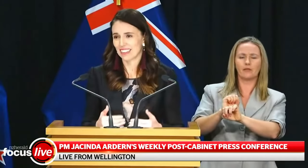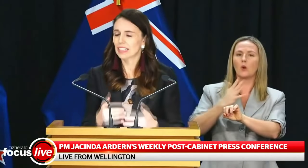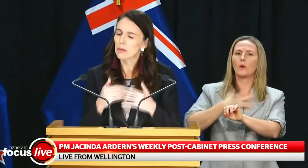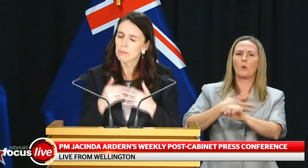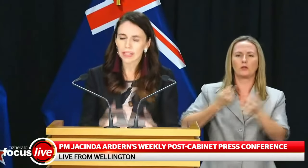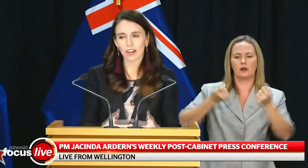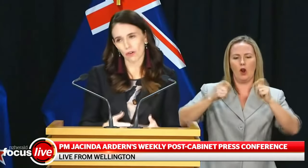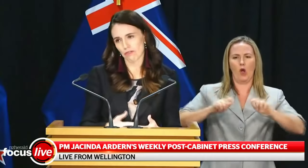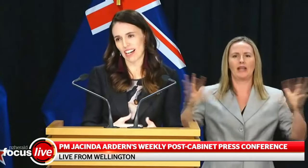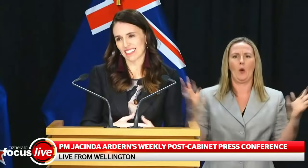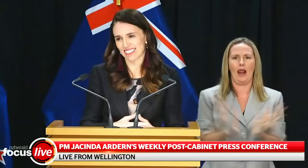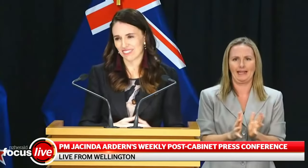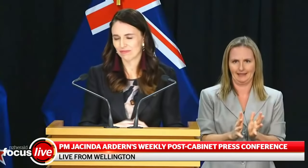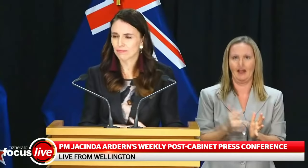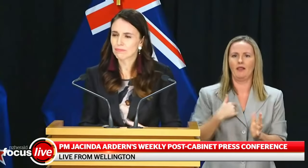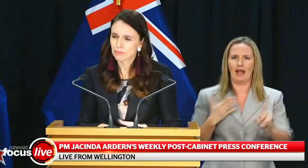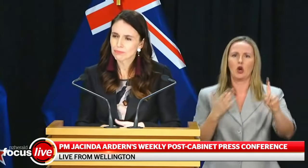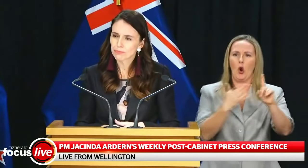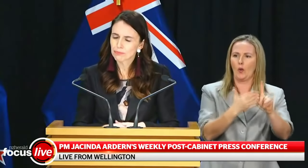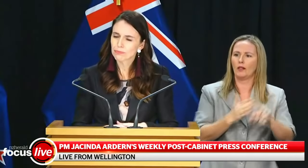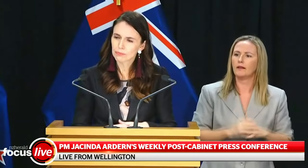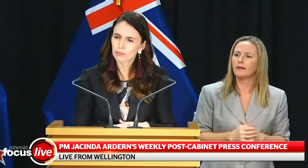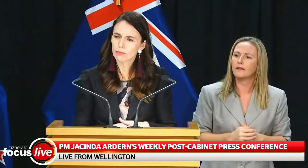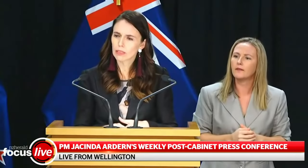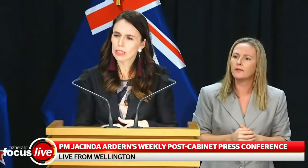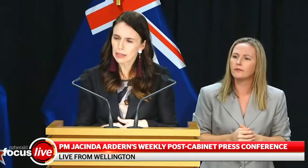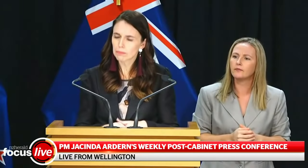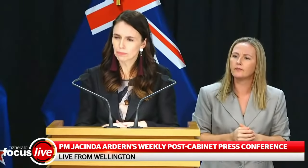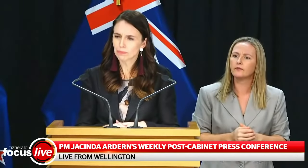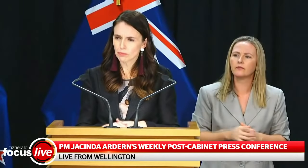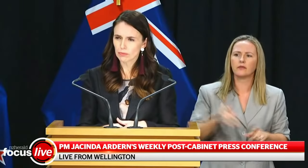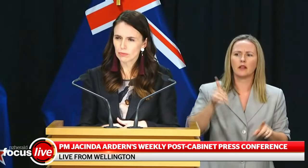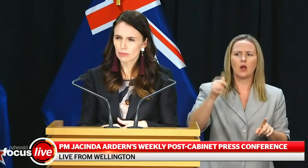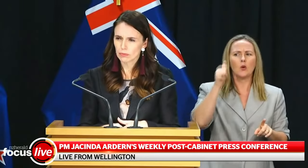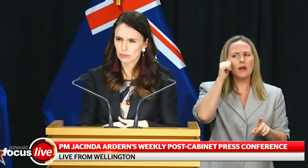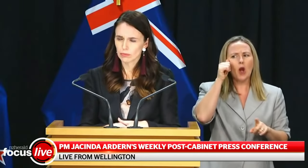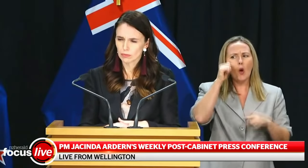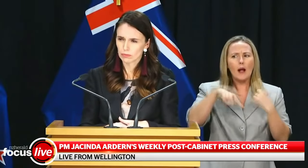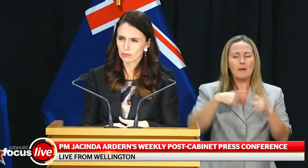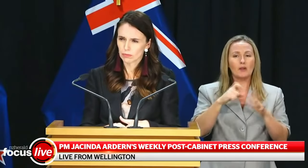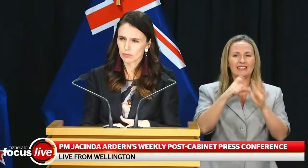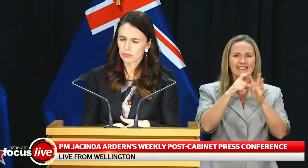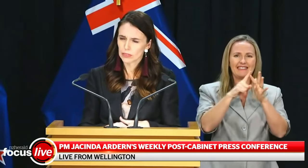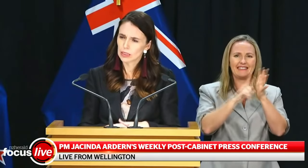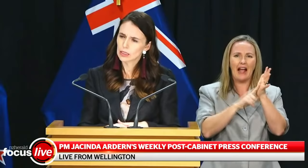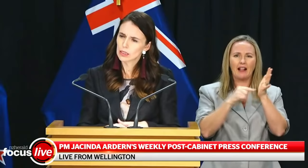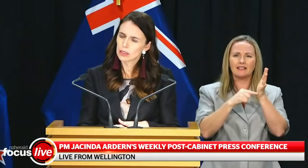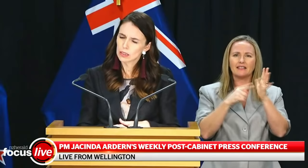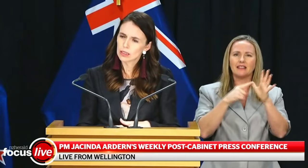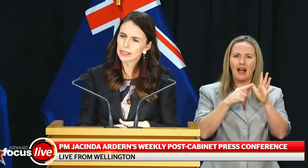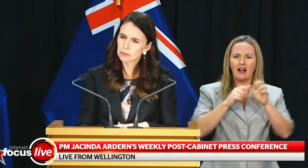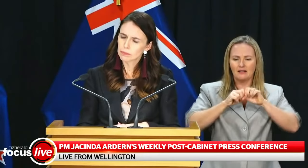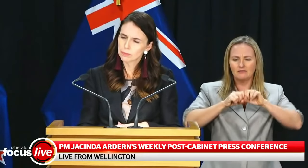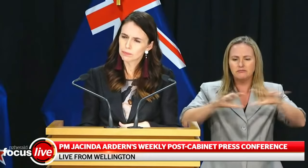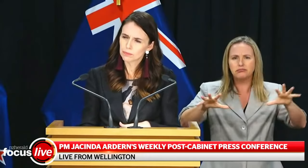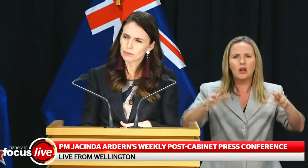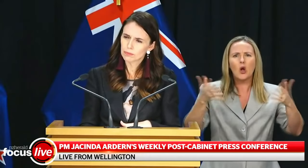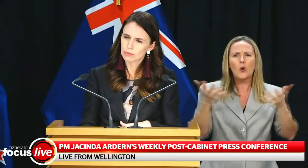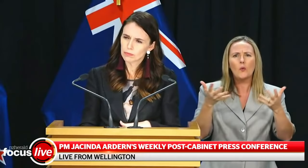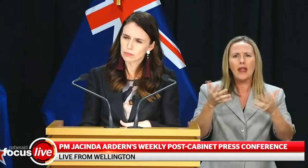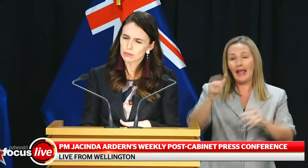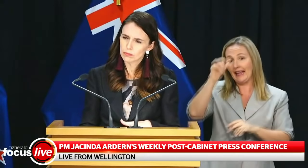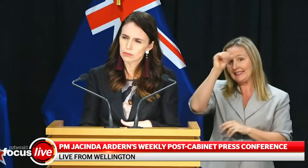lockdowns. That's a big goal for us. We've also known about the Delta variant. Yep. Sometimes seeing what it's done in India and so forth. Yep. And we've